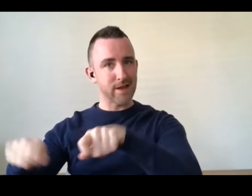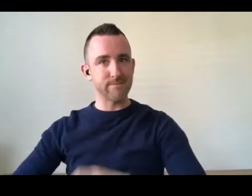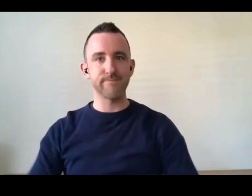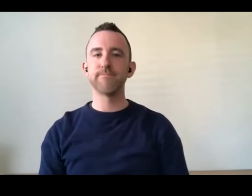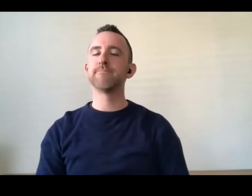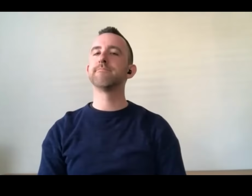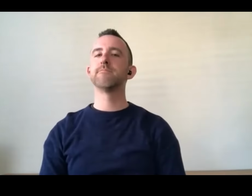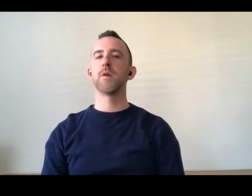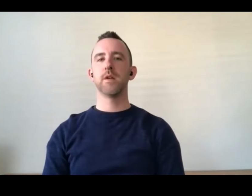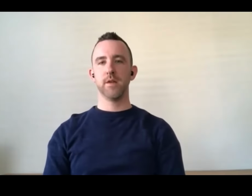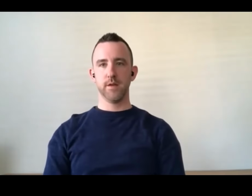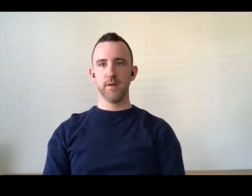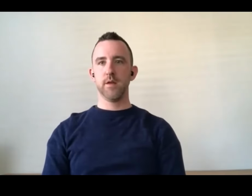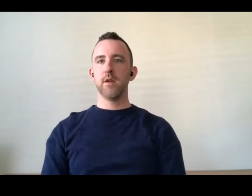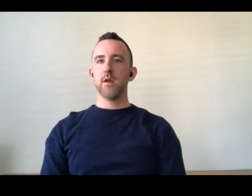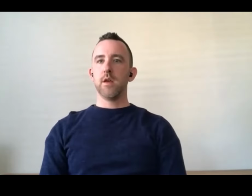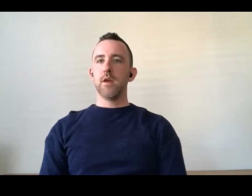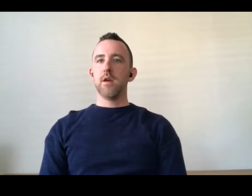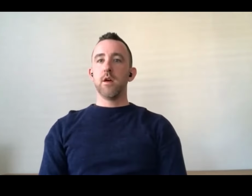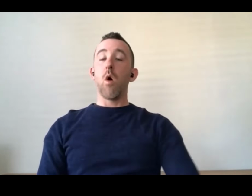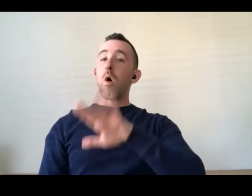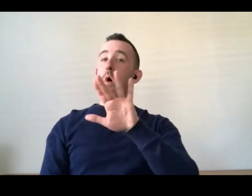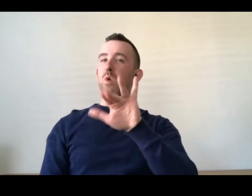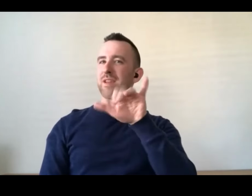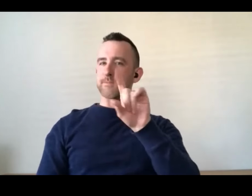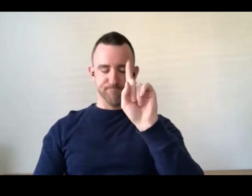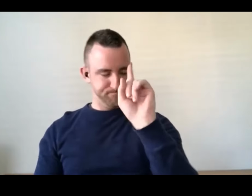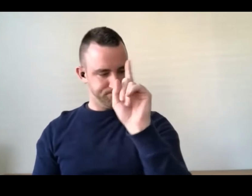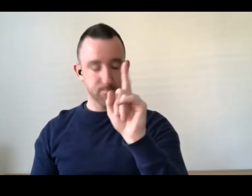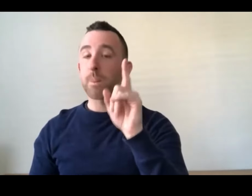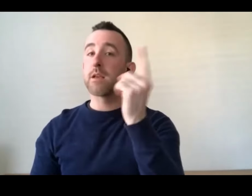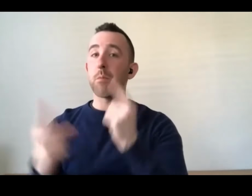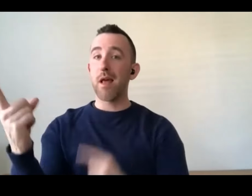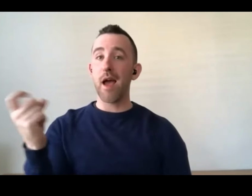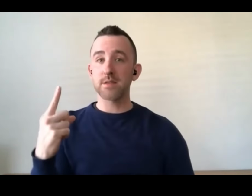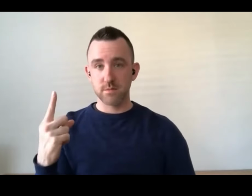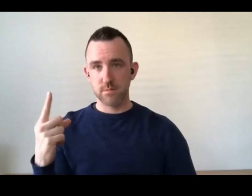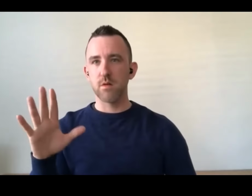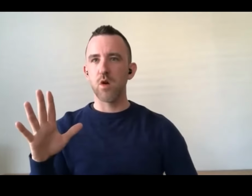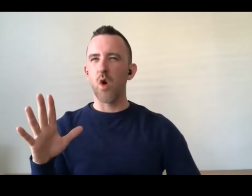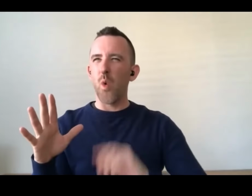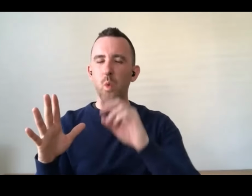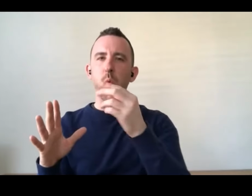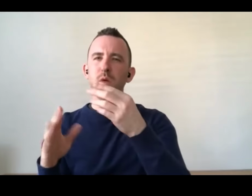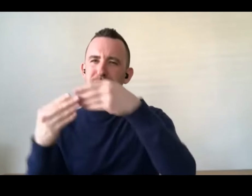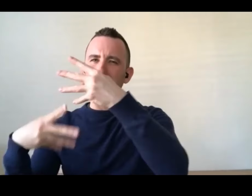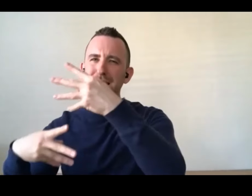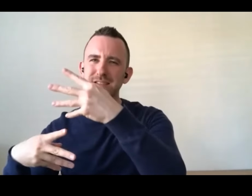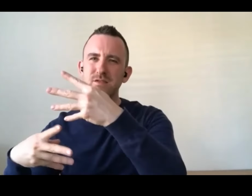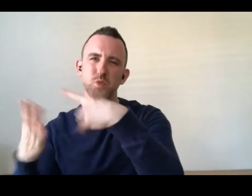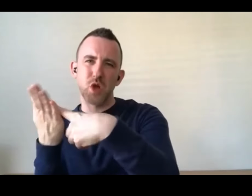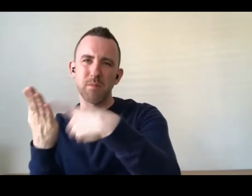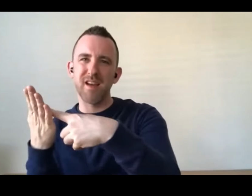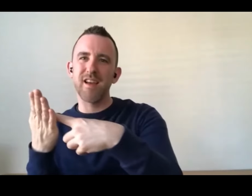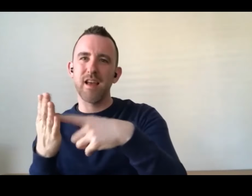Let's see here, seeing something. Oh, yes. Someone's asking, well, we'll get to the hunt list itself, and then we'll talk a little bit